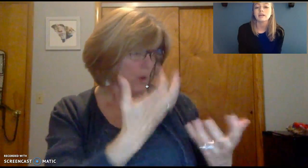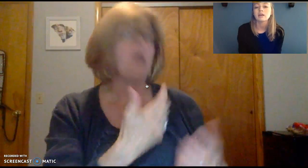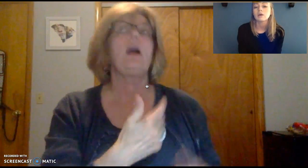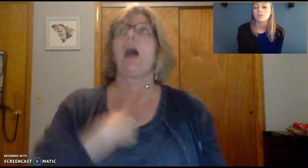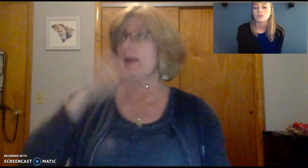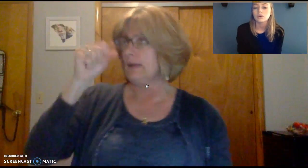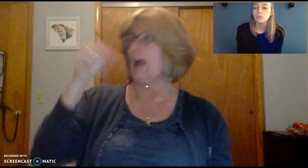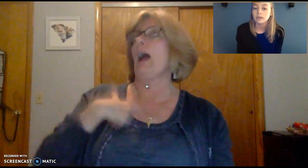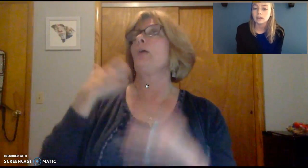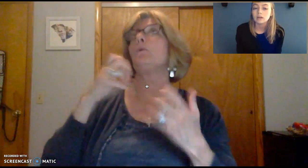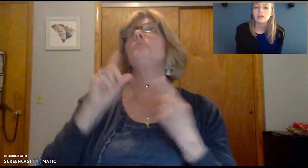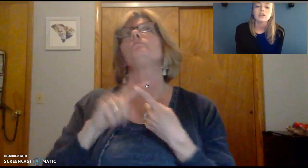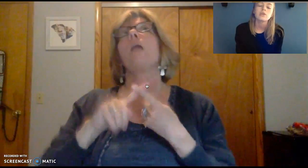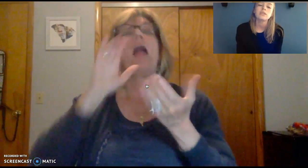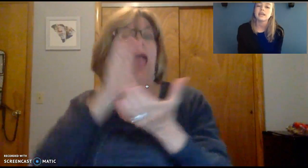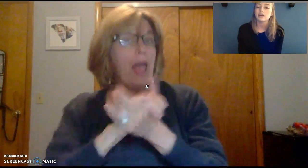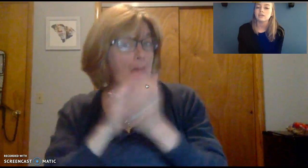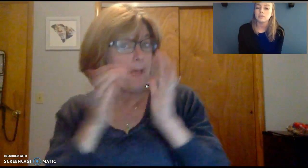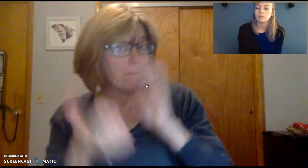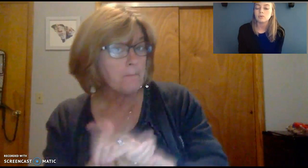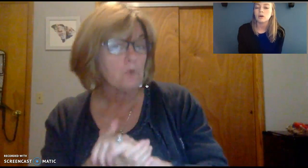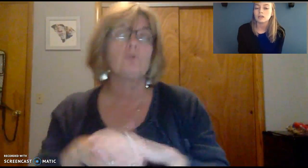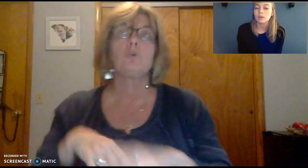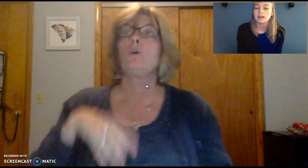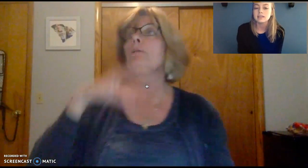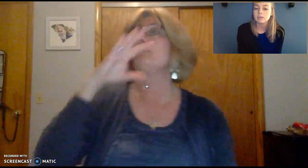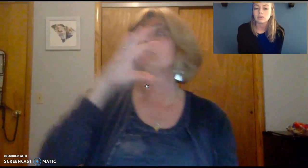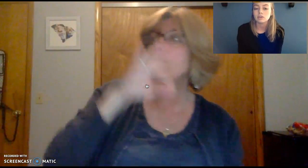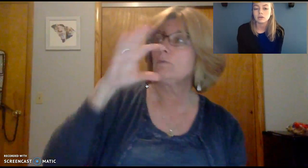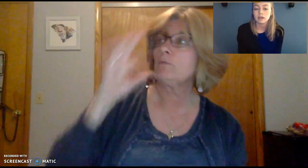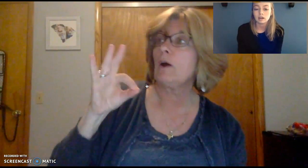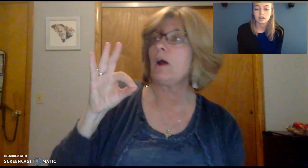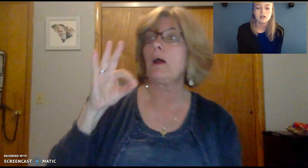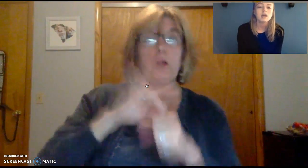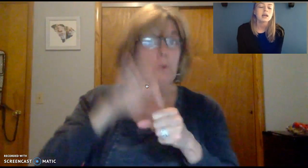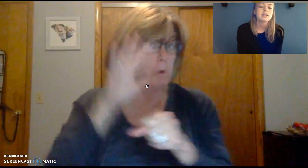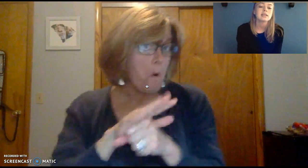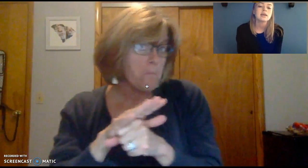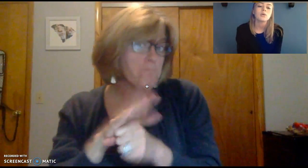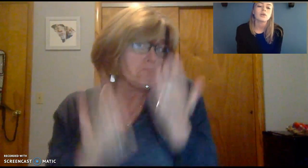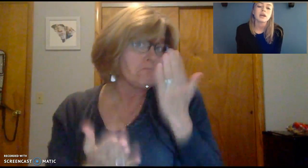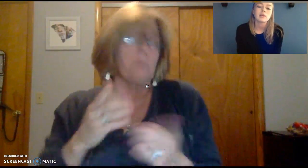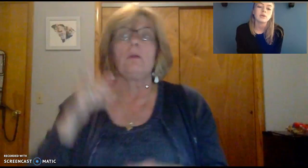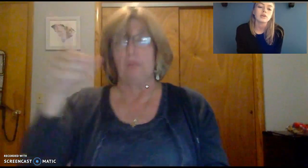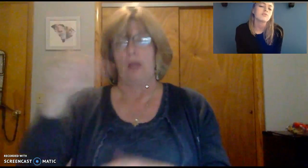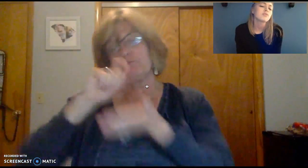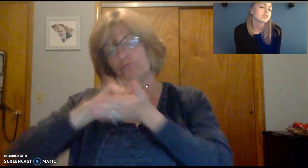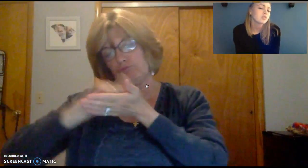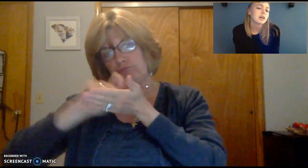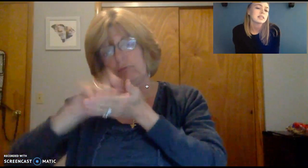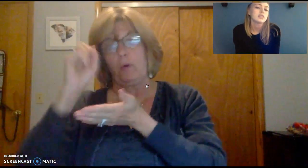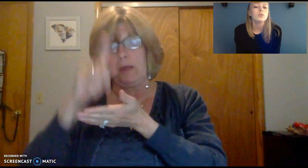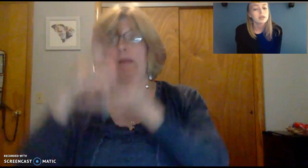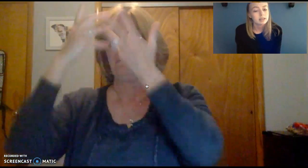understand that when you're a waiter, you would take care of the people who occupy a table in your area. And let's say they order hamburgers and